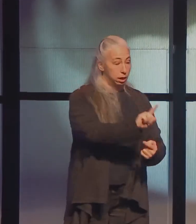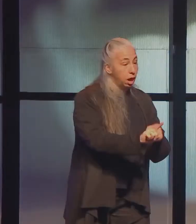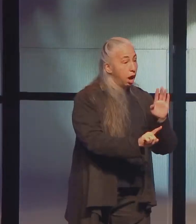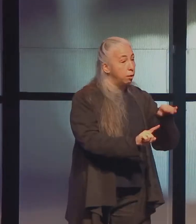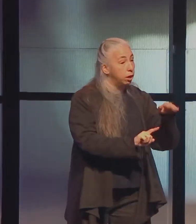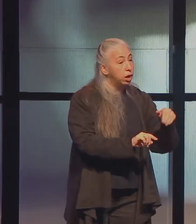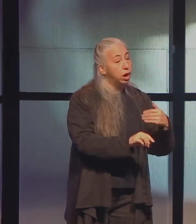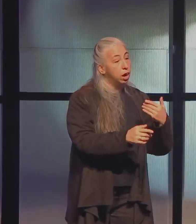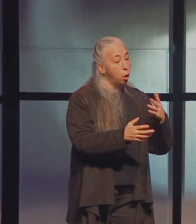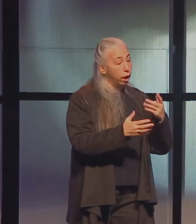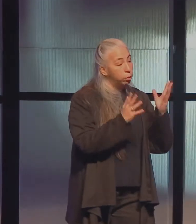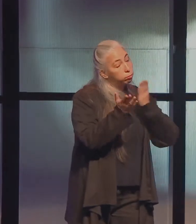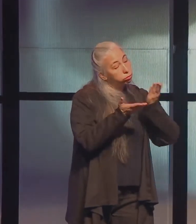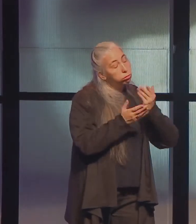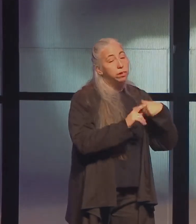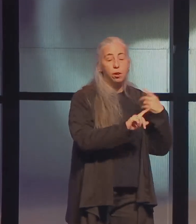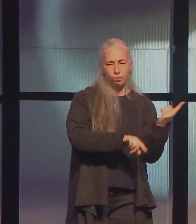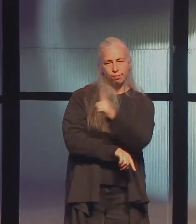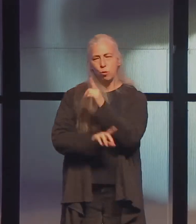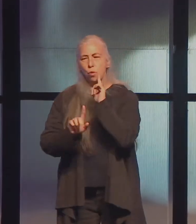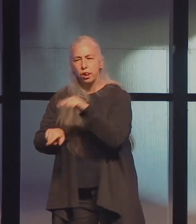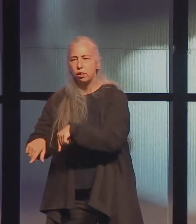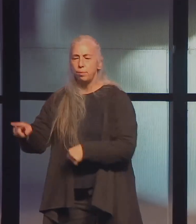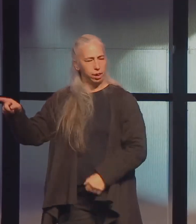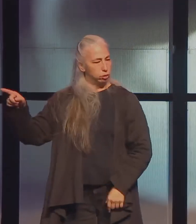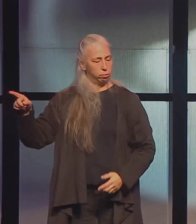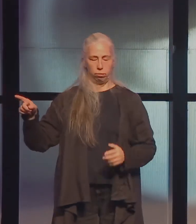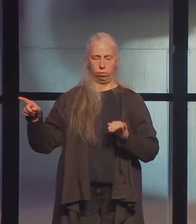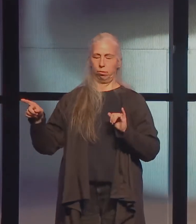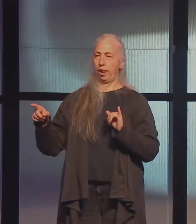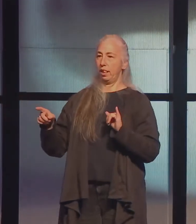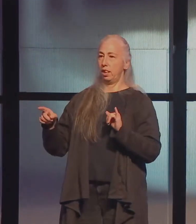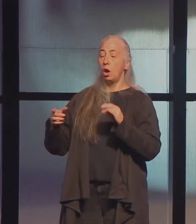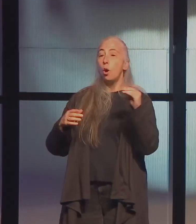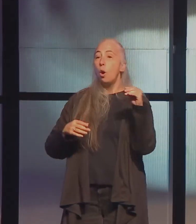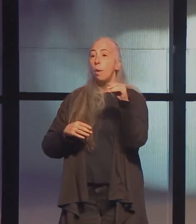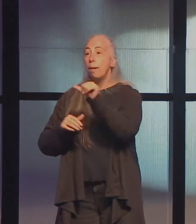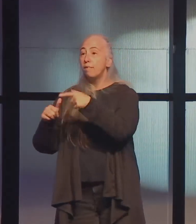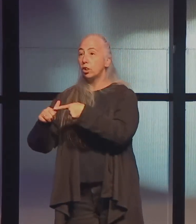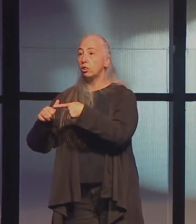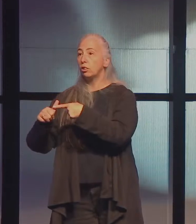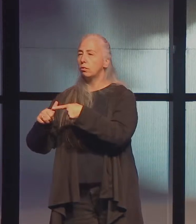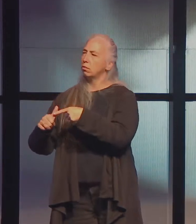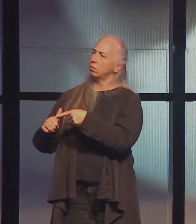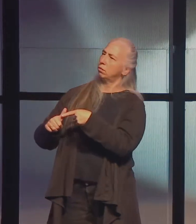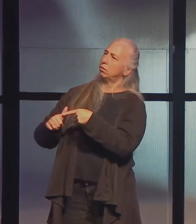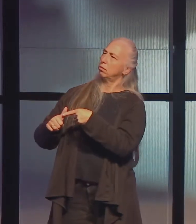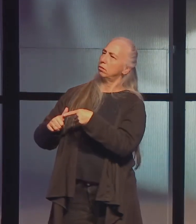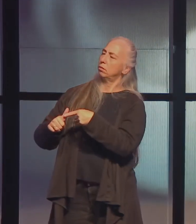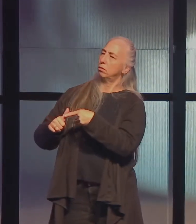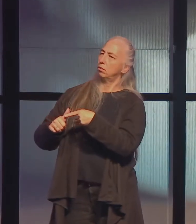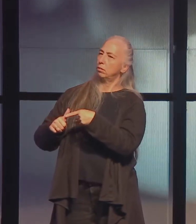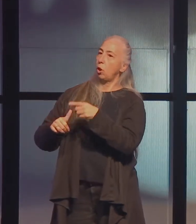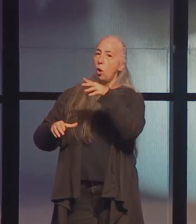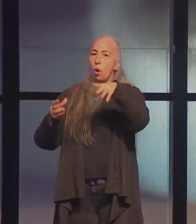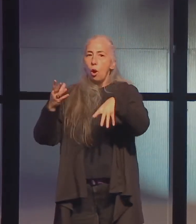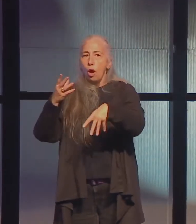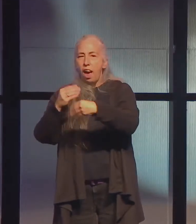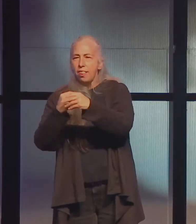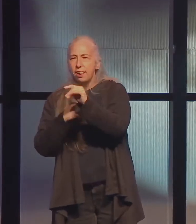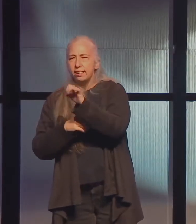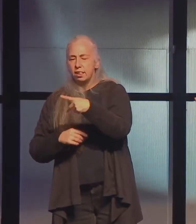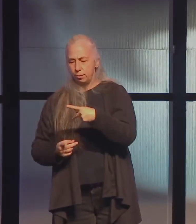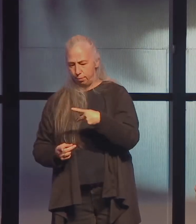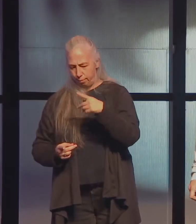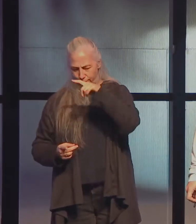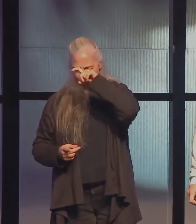they say, go order. Or crazier, you pay first, including the gratuity, which makes no sense to